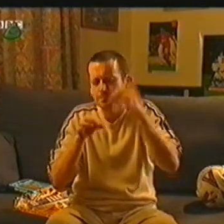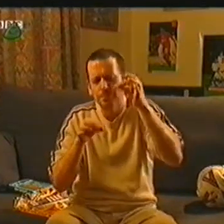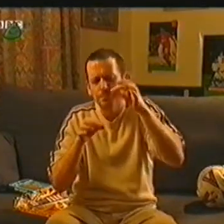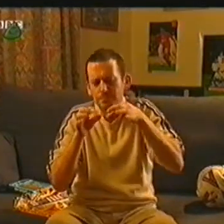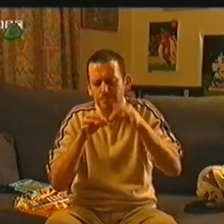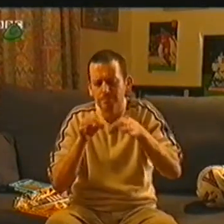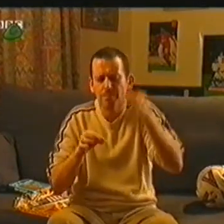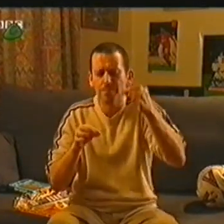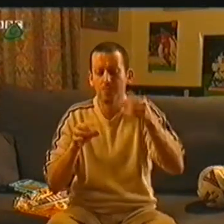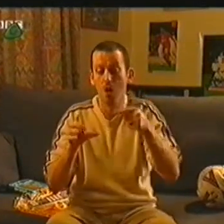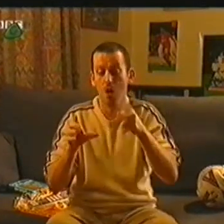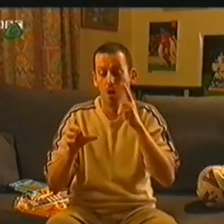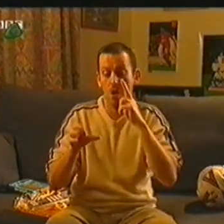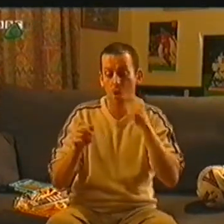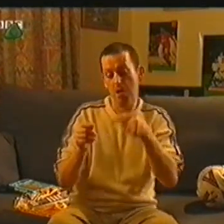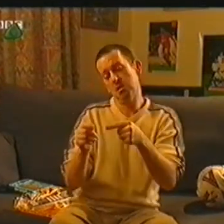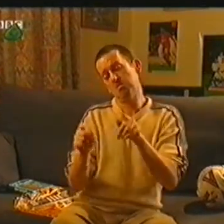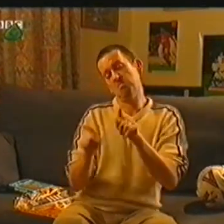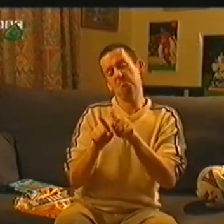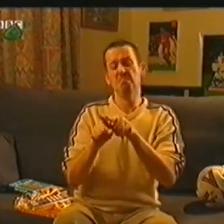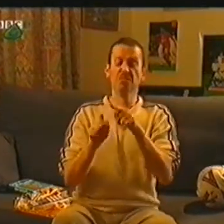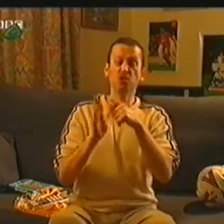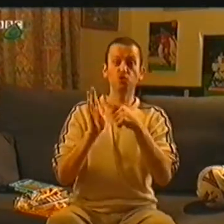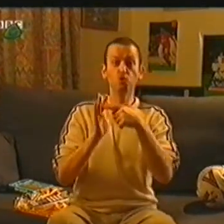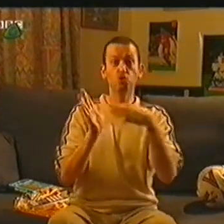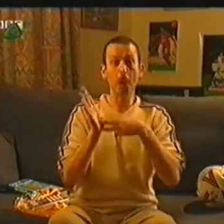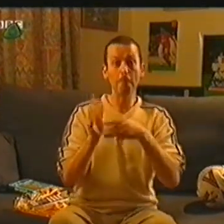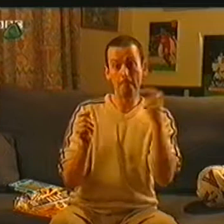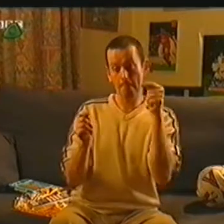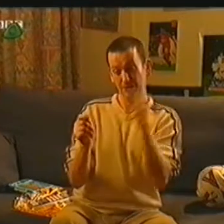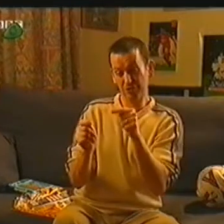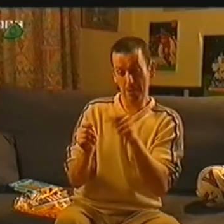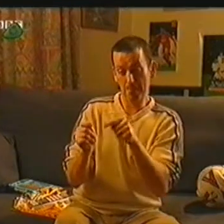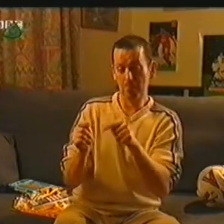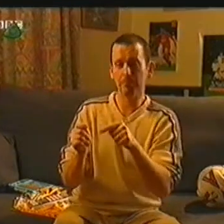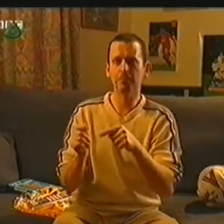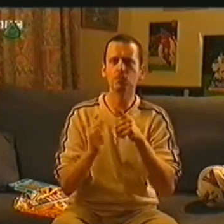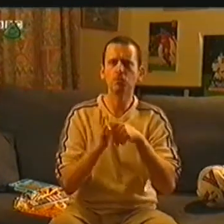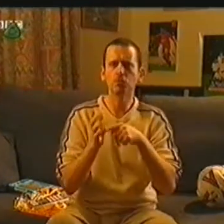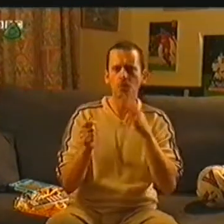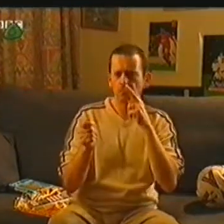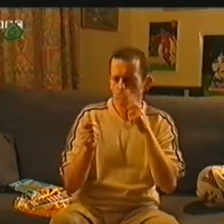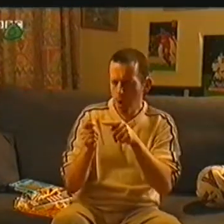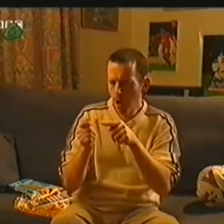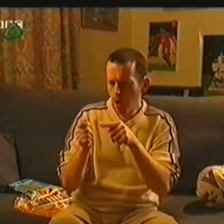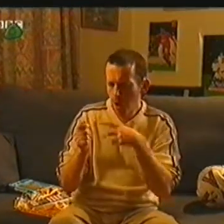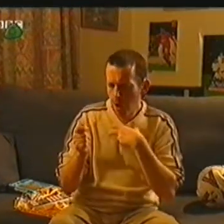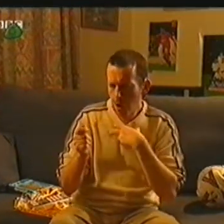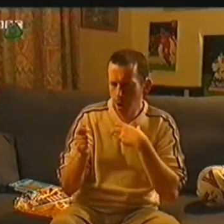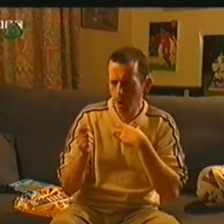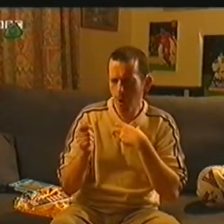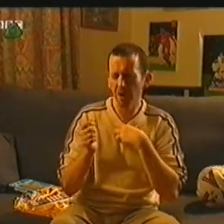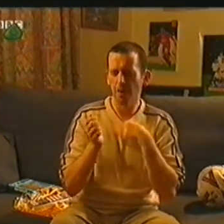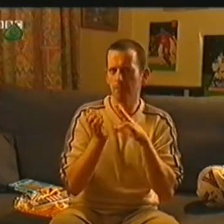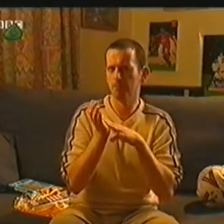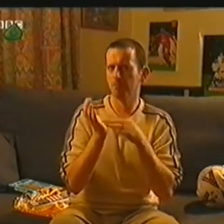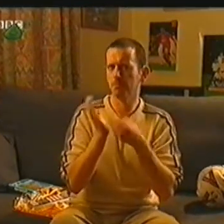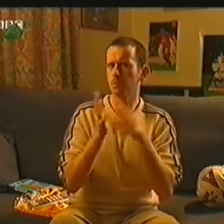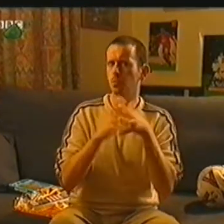was full of old envelopes and postcards with old-fashioned postage stamps. Black and white photos were scattered amongst them.